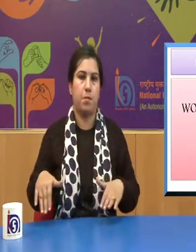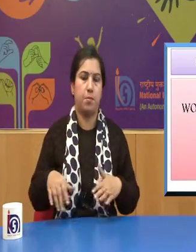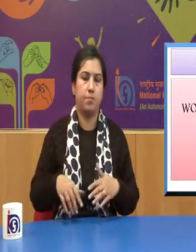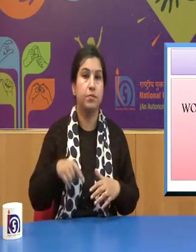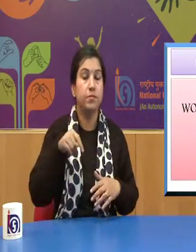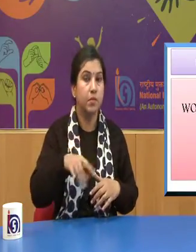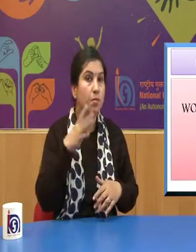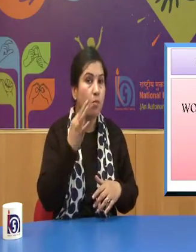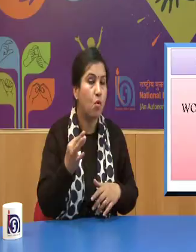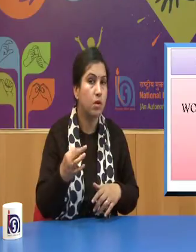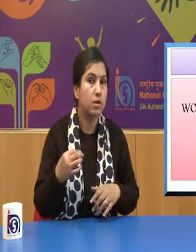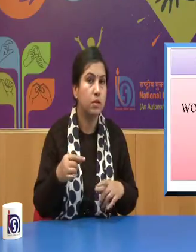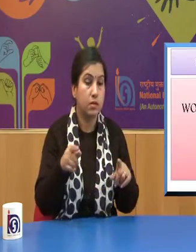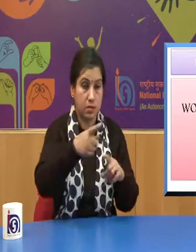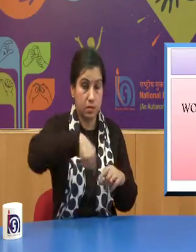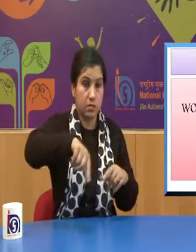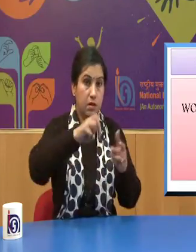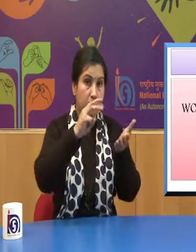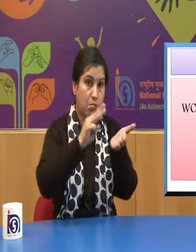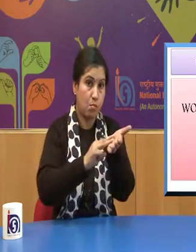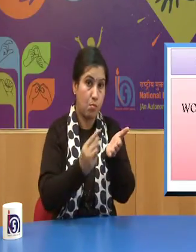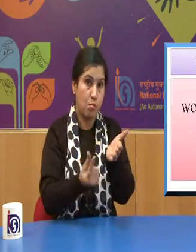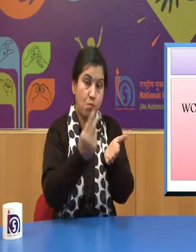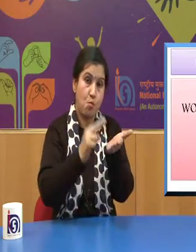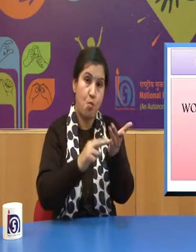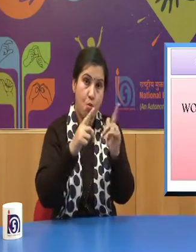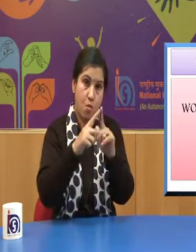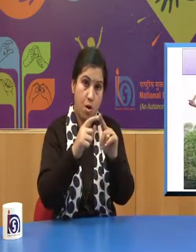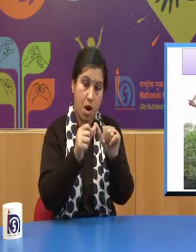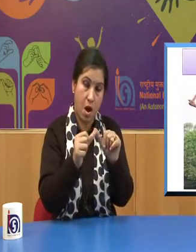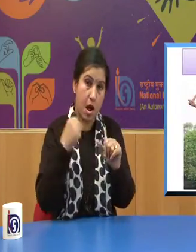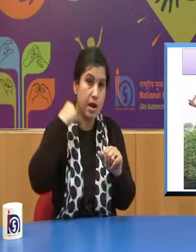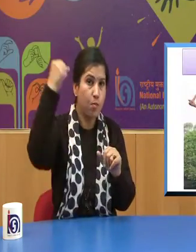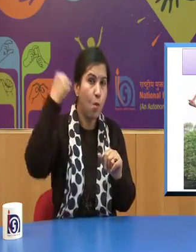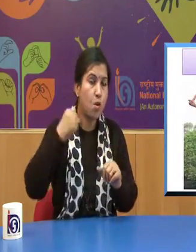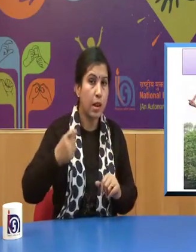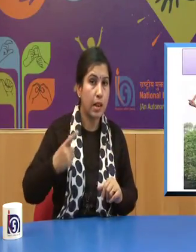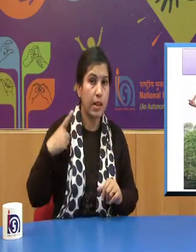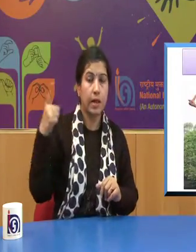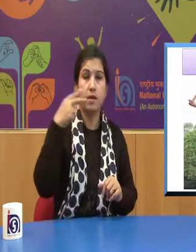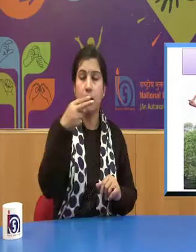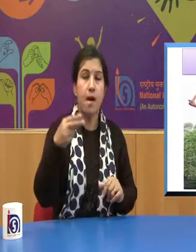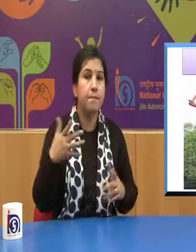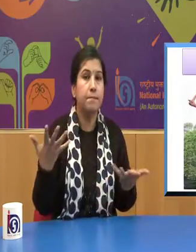The most important leader of Munda revolt was Birsa Munda.